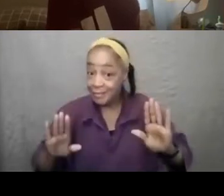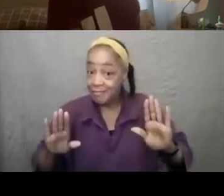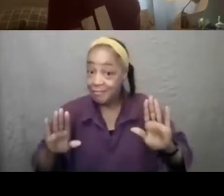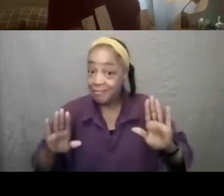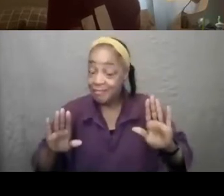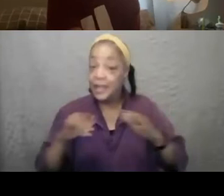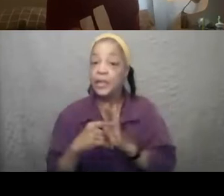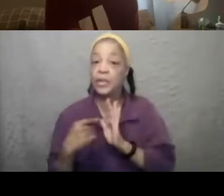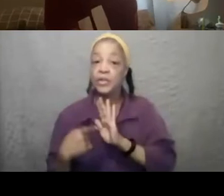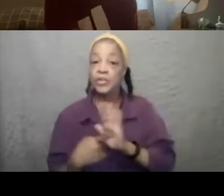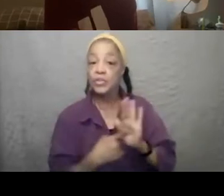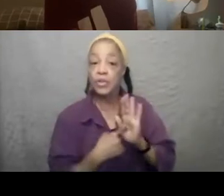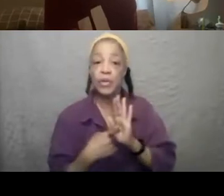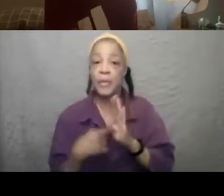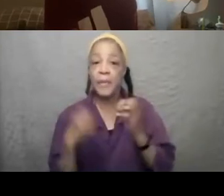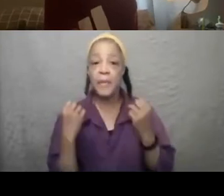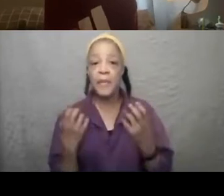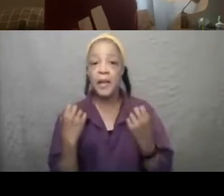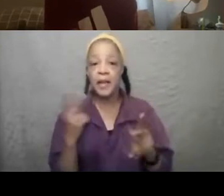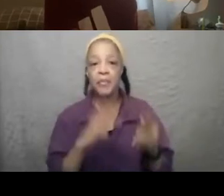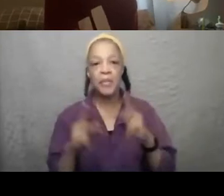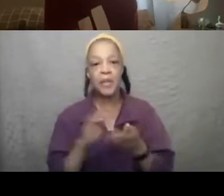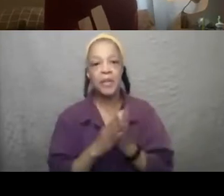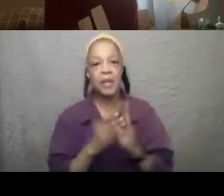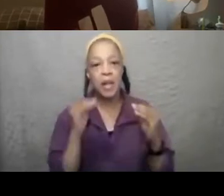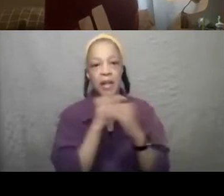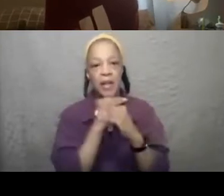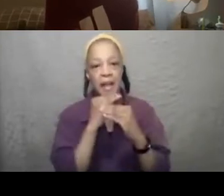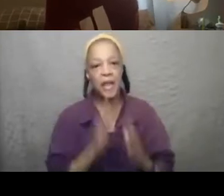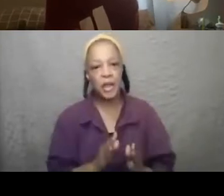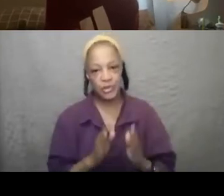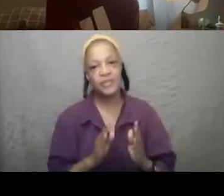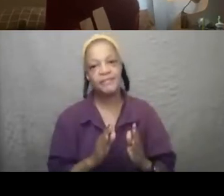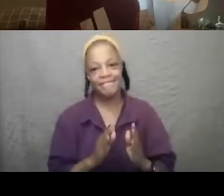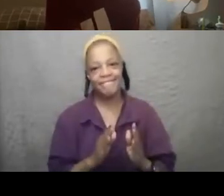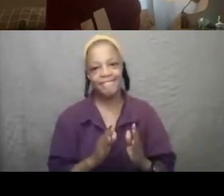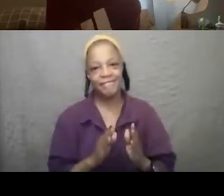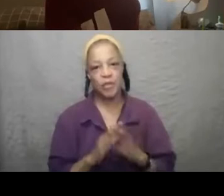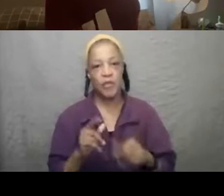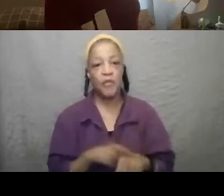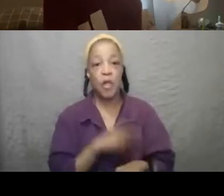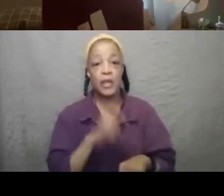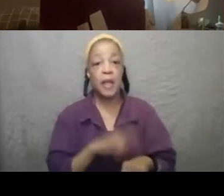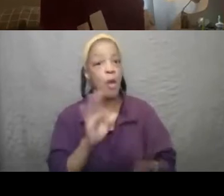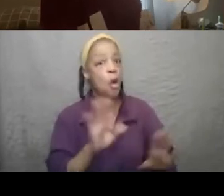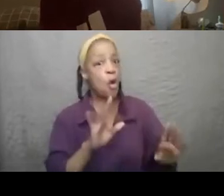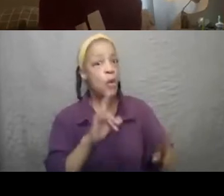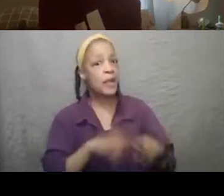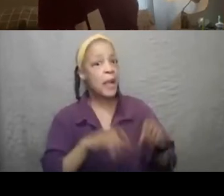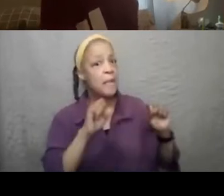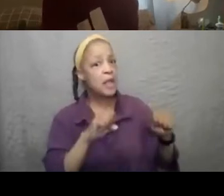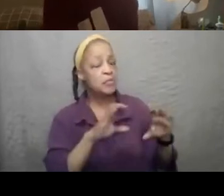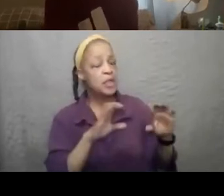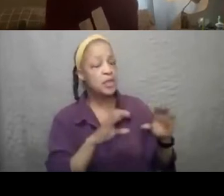to be, well, many people to be liars, right? So for a long time, they were like, oh no, we couldn't possibly do remote